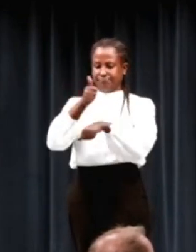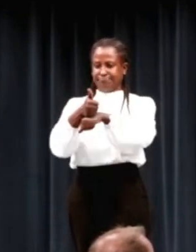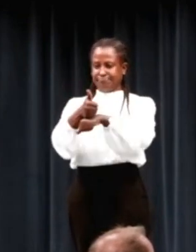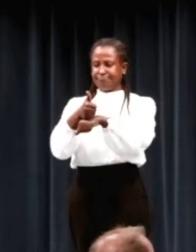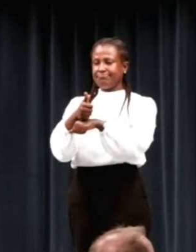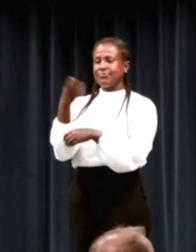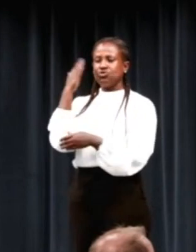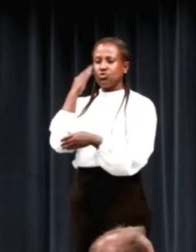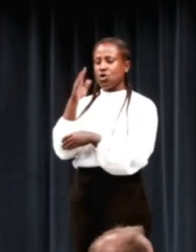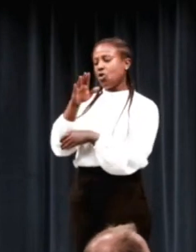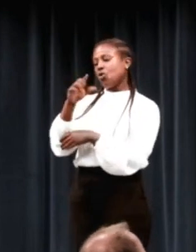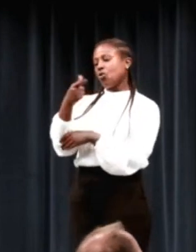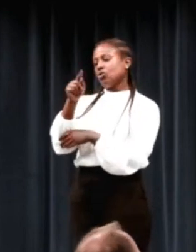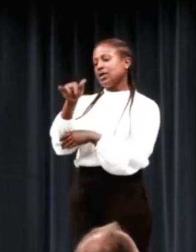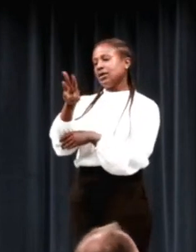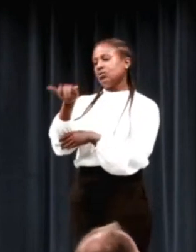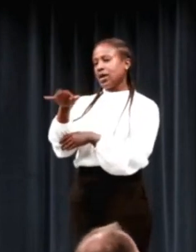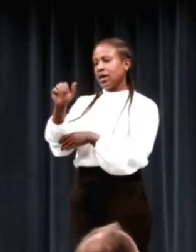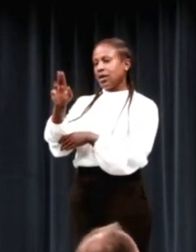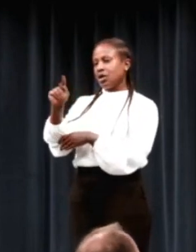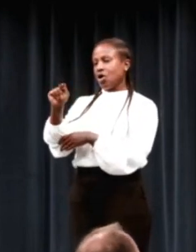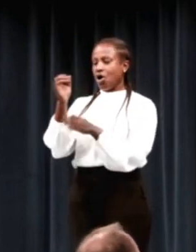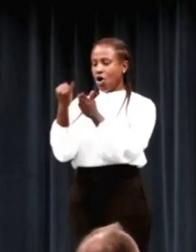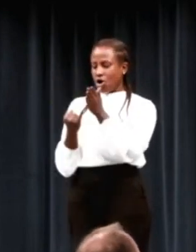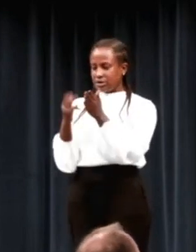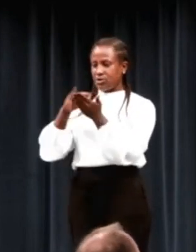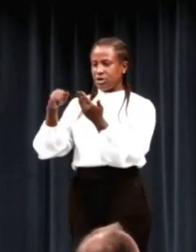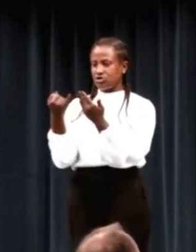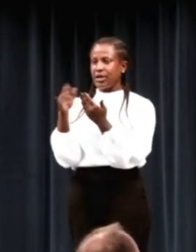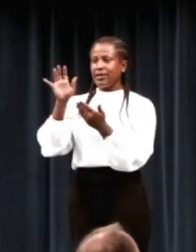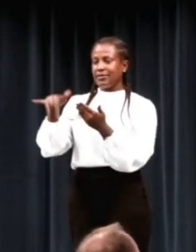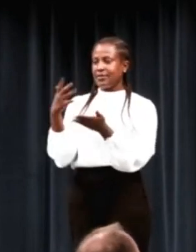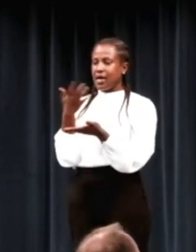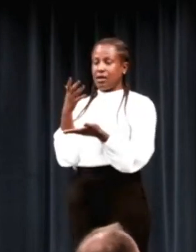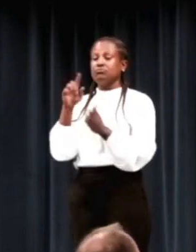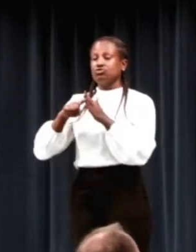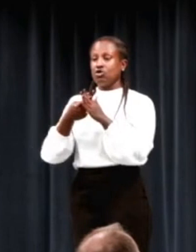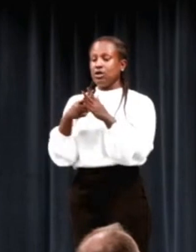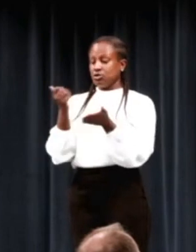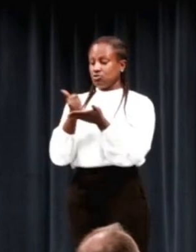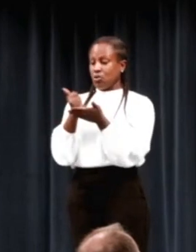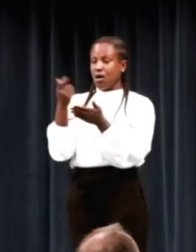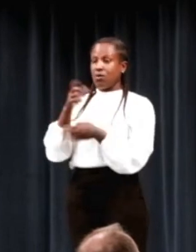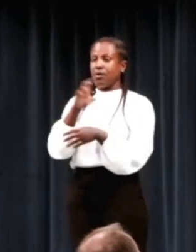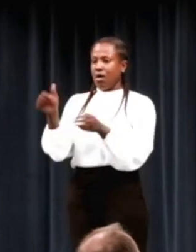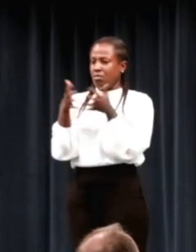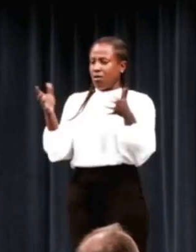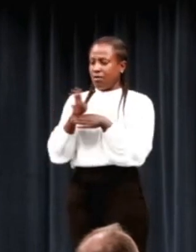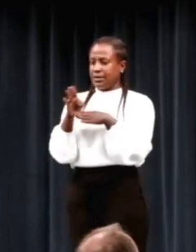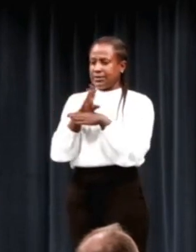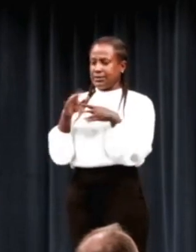District began as a comprehensive project bringing public entities, private firms, and nonprofits together to